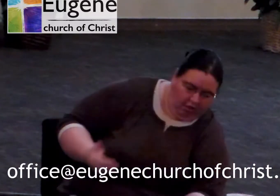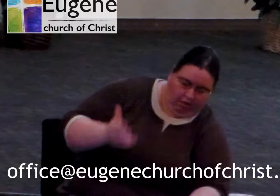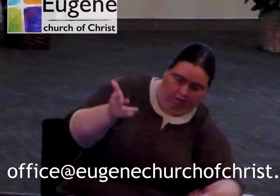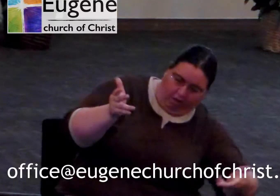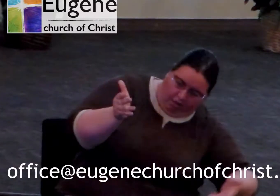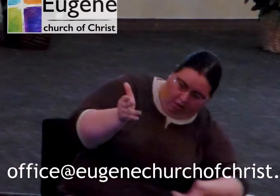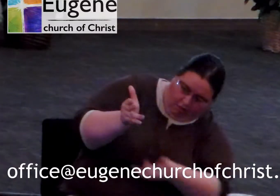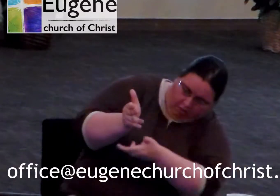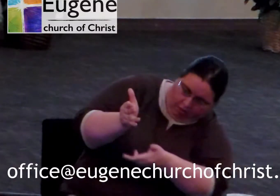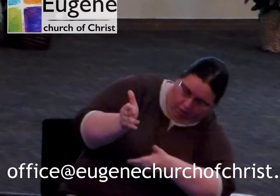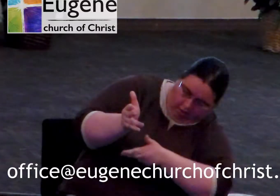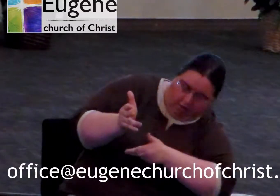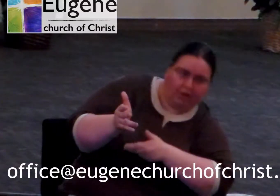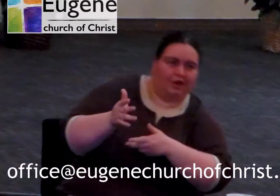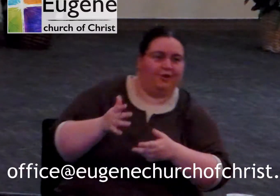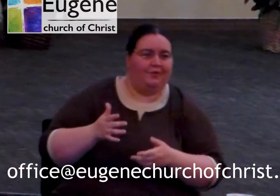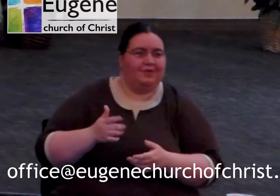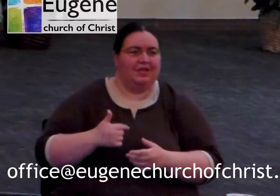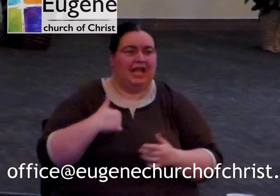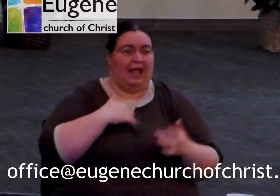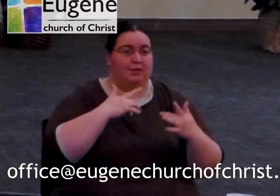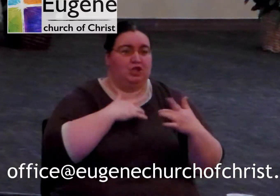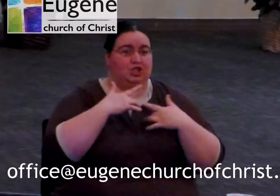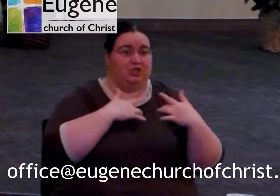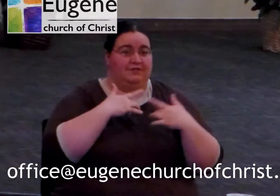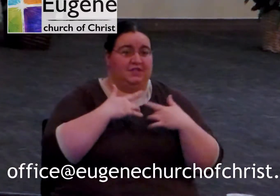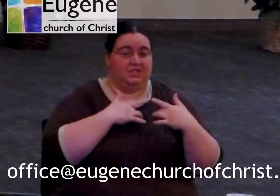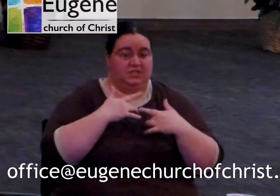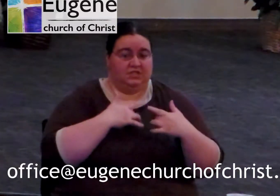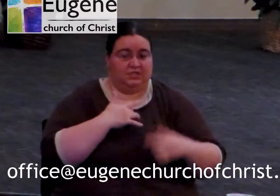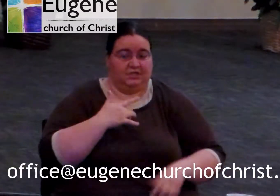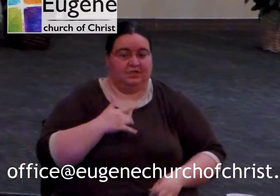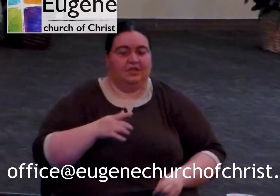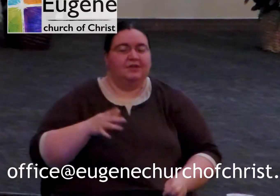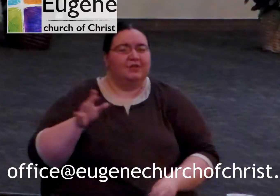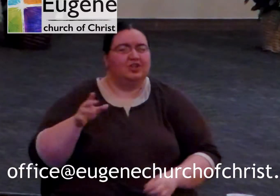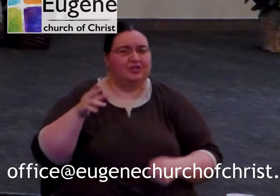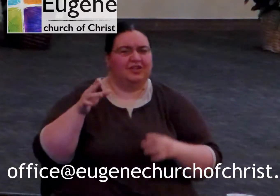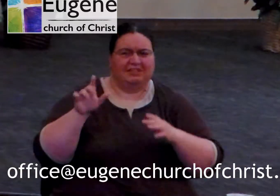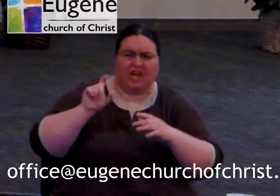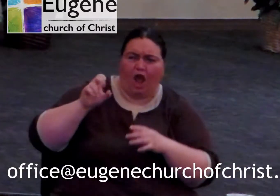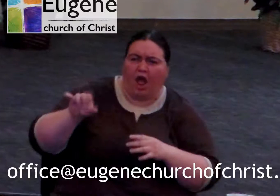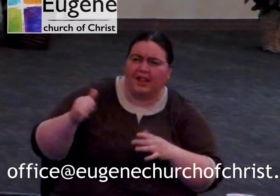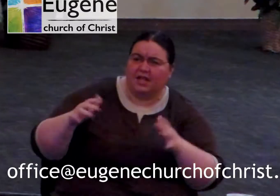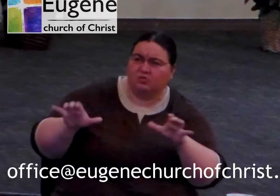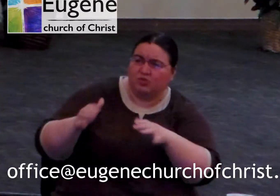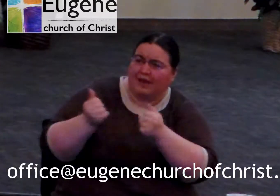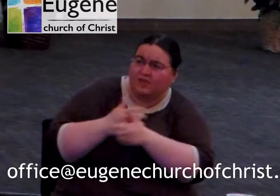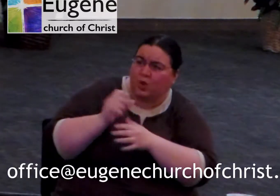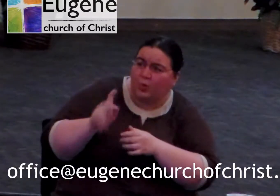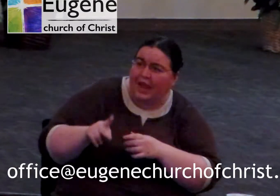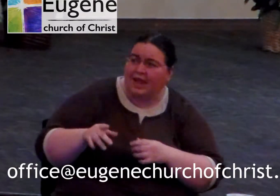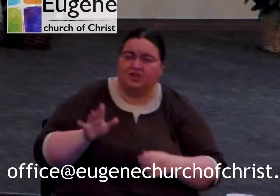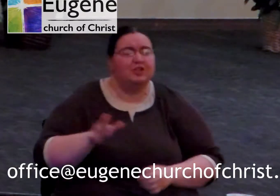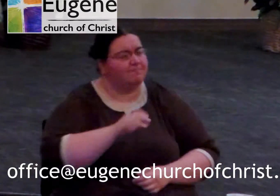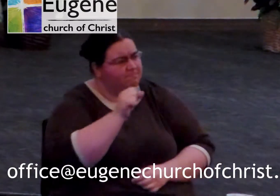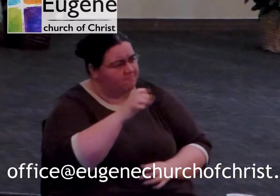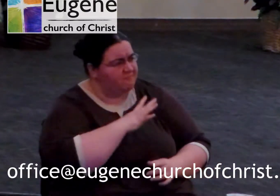do, don't get a gutter ball when we're bowling. And I was like, Holly, why? Why? She said, they'll shoot